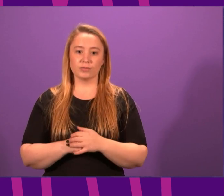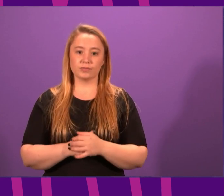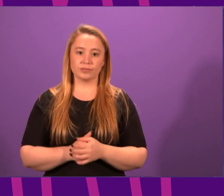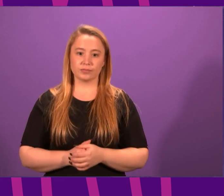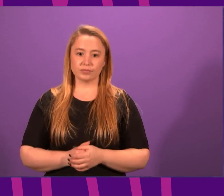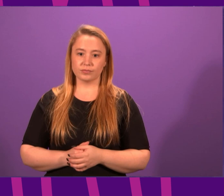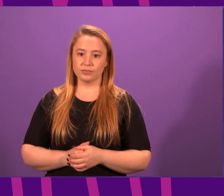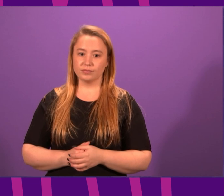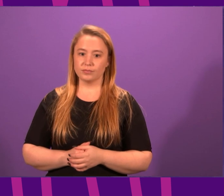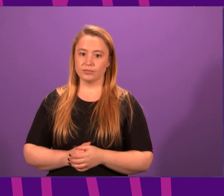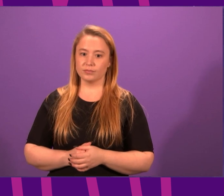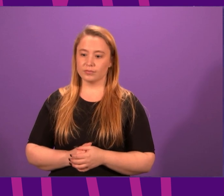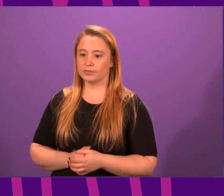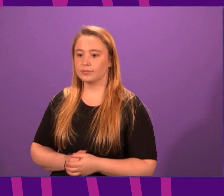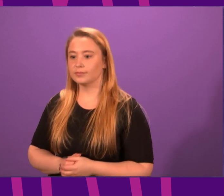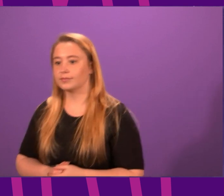generation.